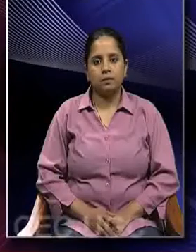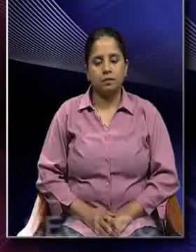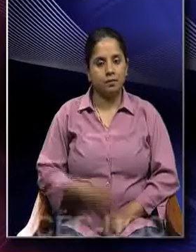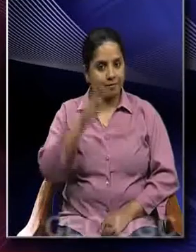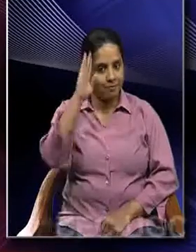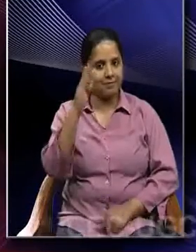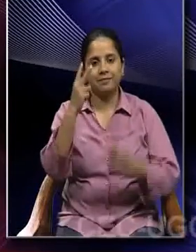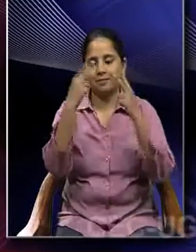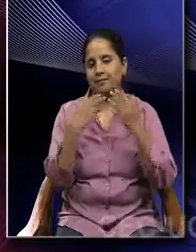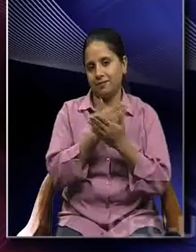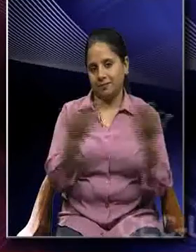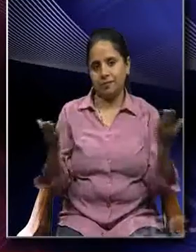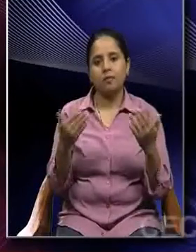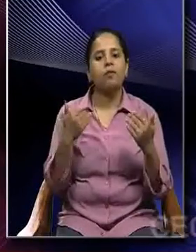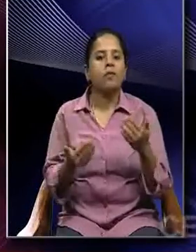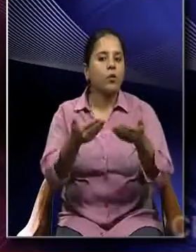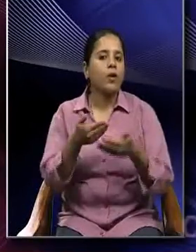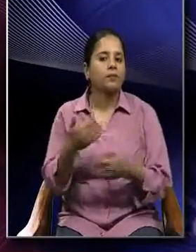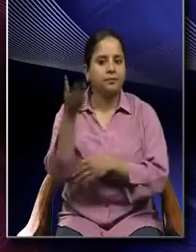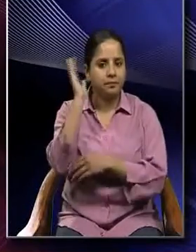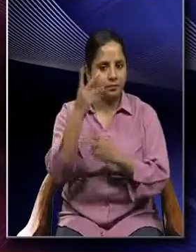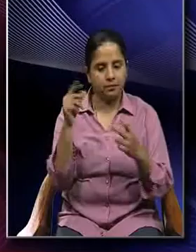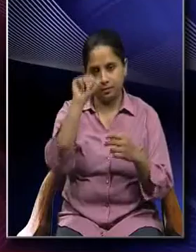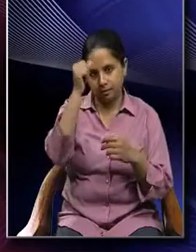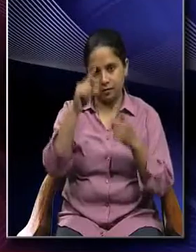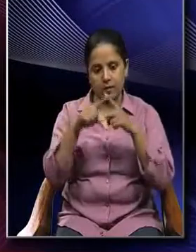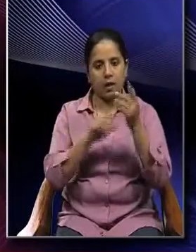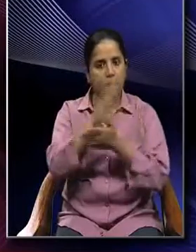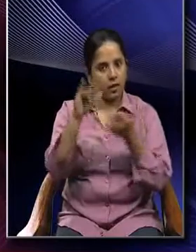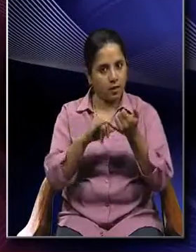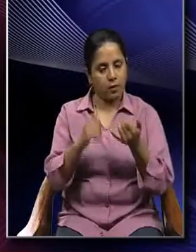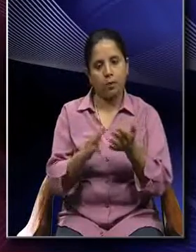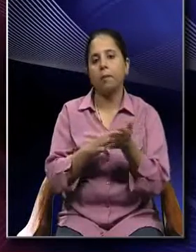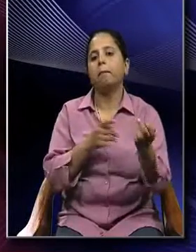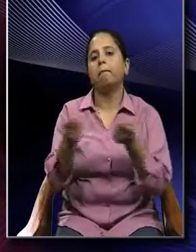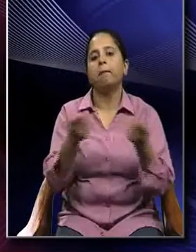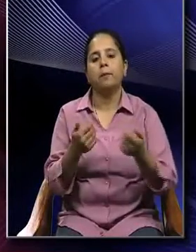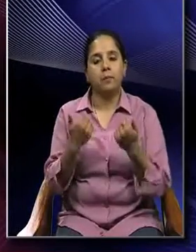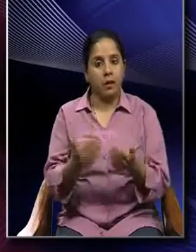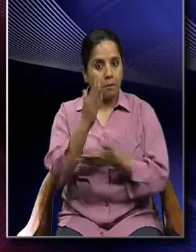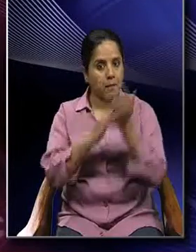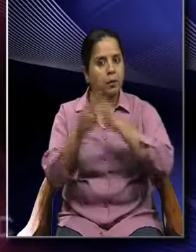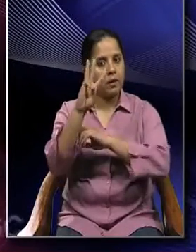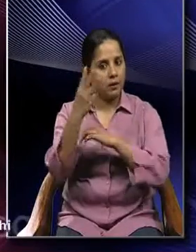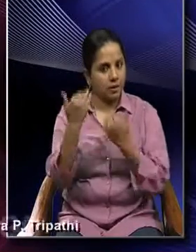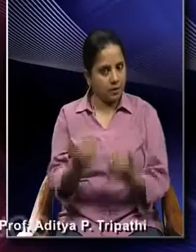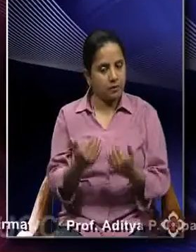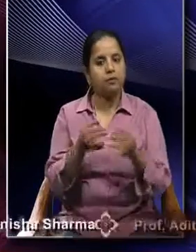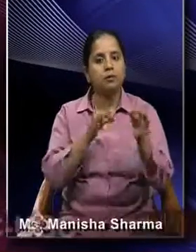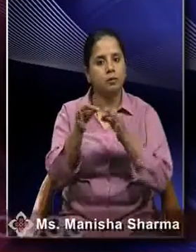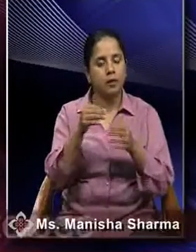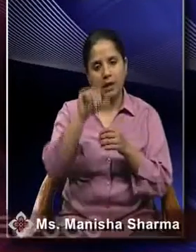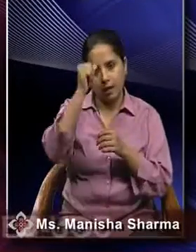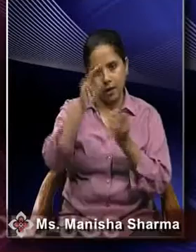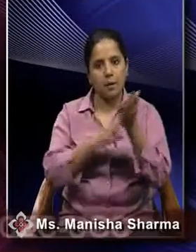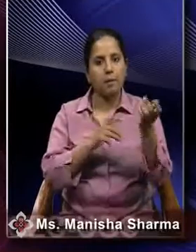Hello viewers, welcome to our lecture series on Indian ethos in management, and this is going to be part 3 of our lectures on Indian